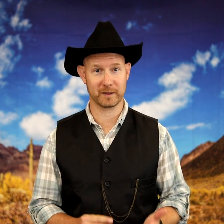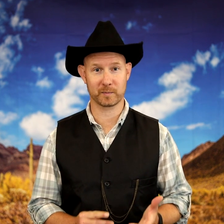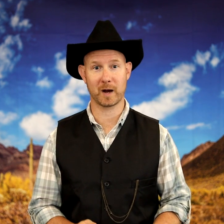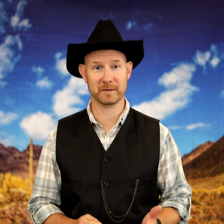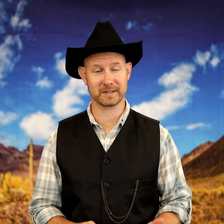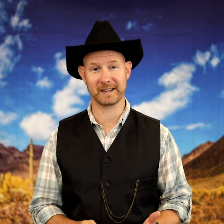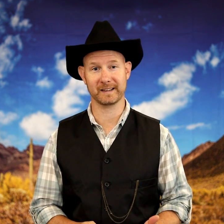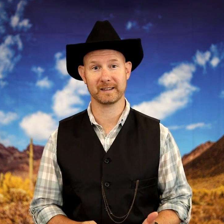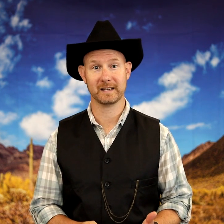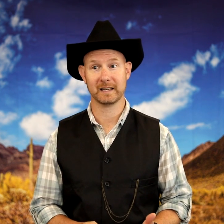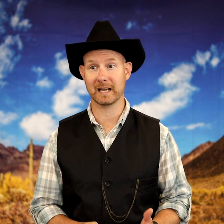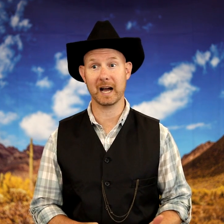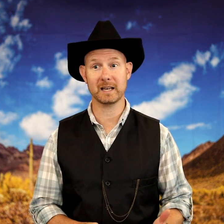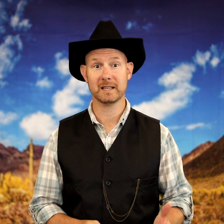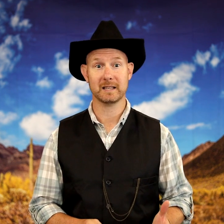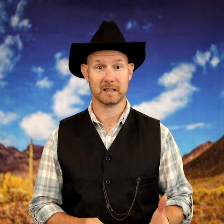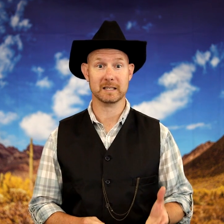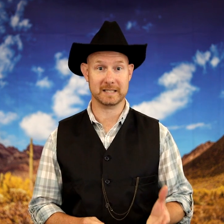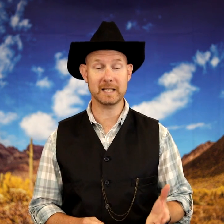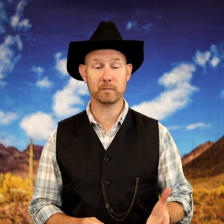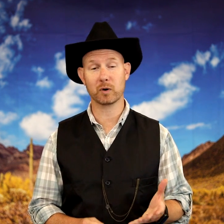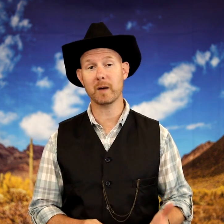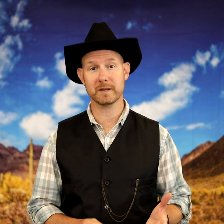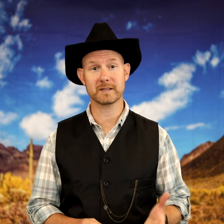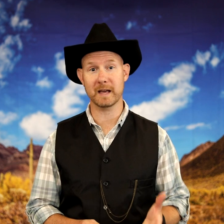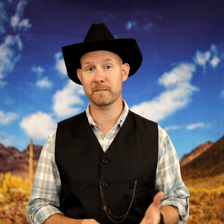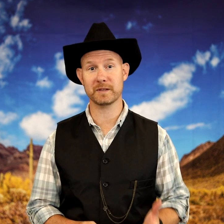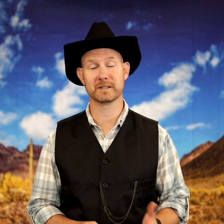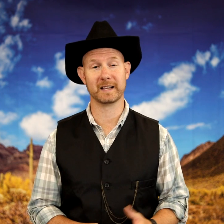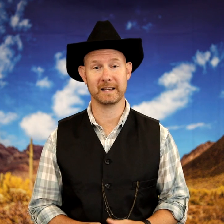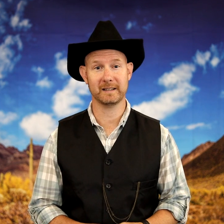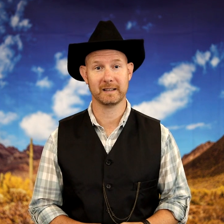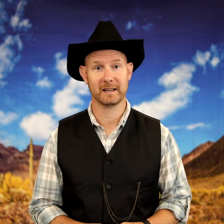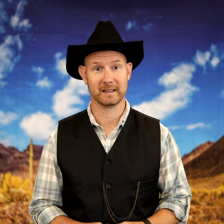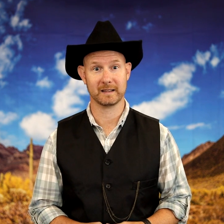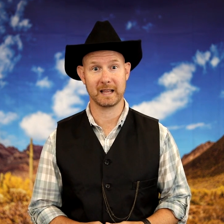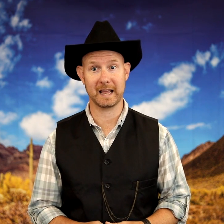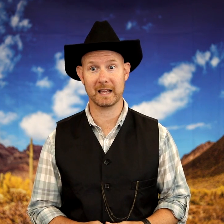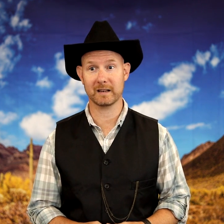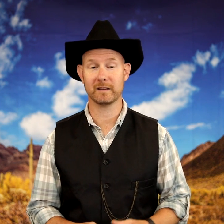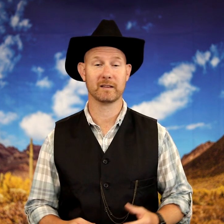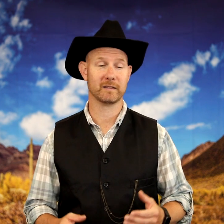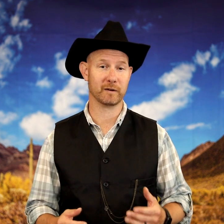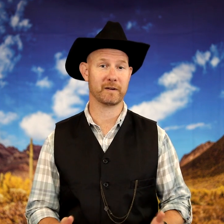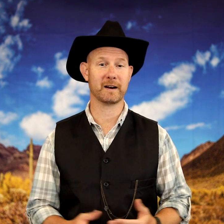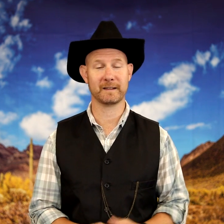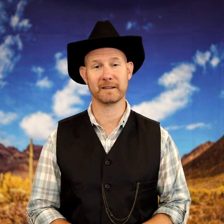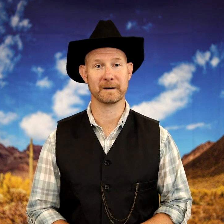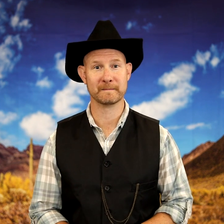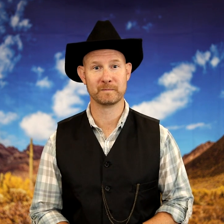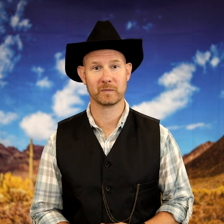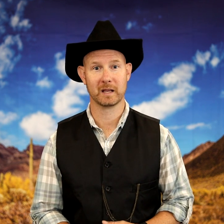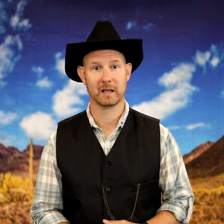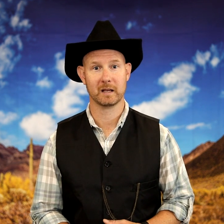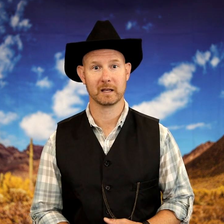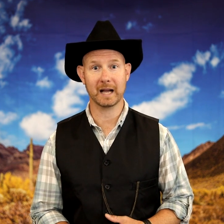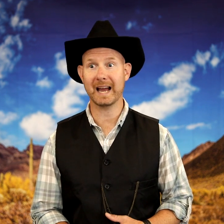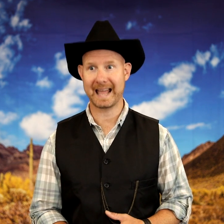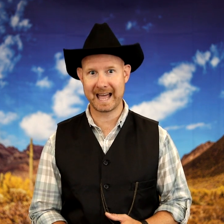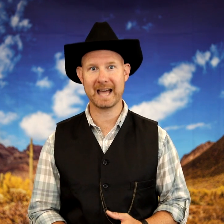the promised land. God did promise them this land, and they're finally there. God